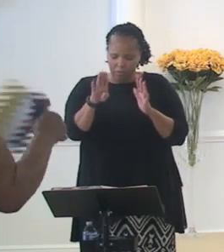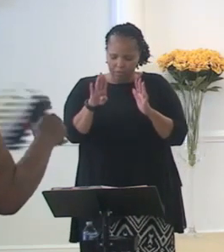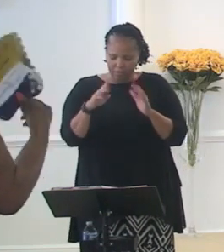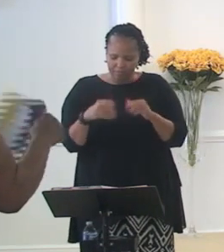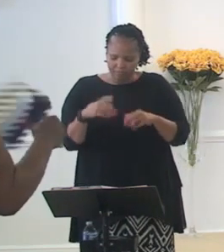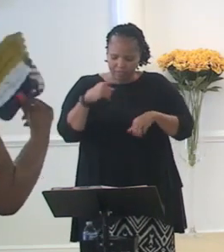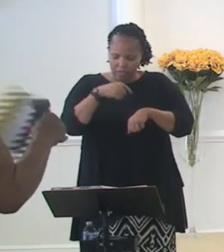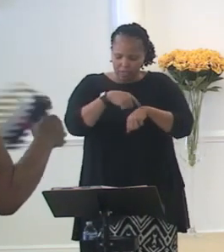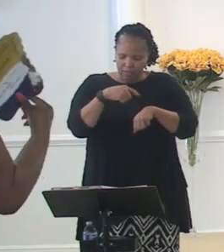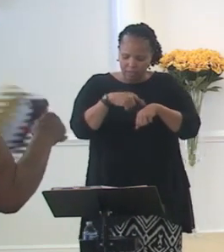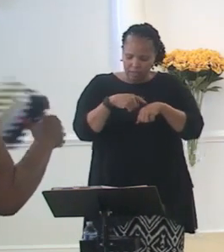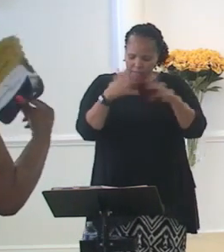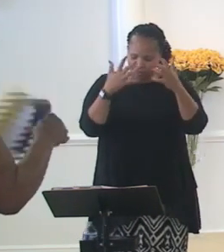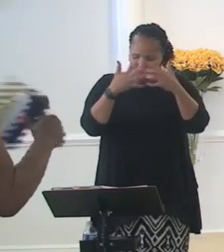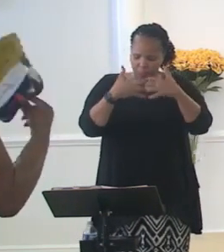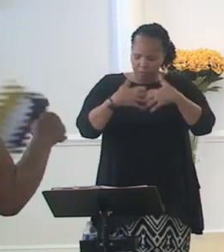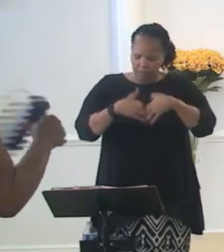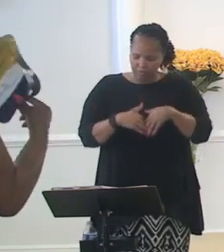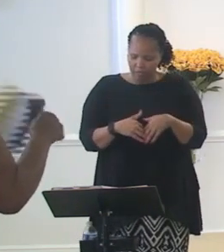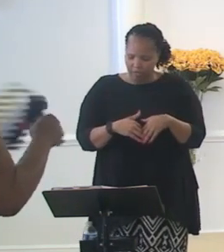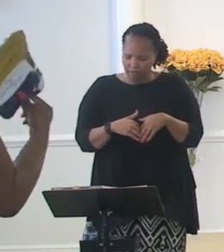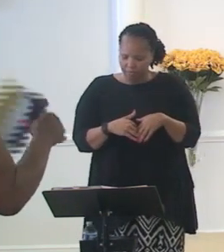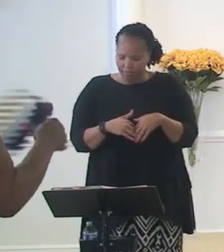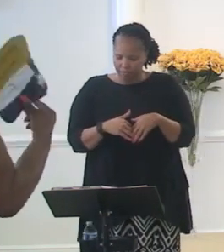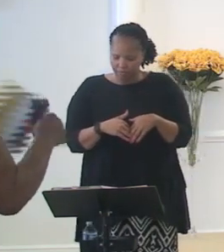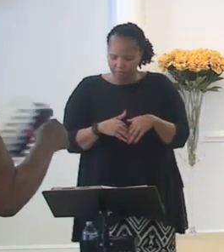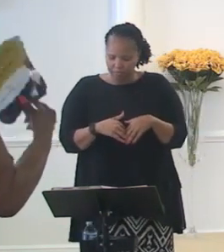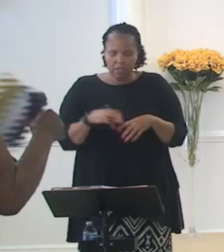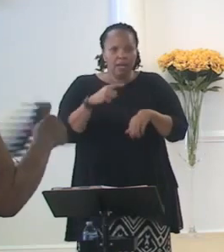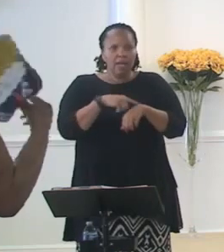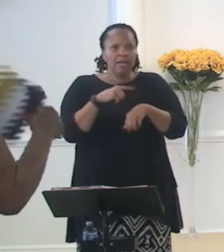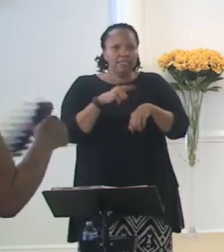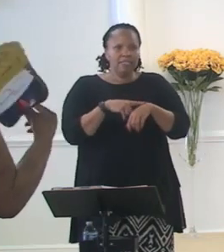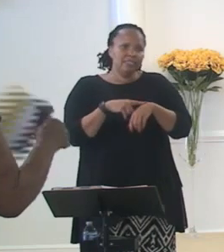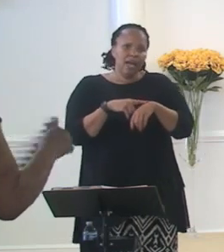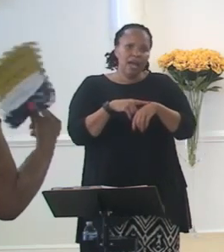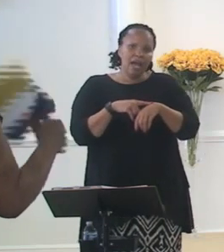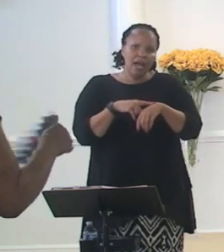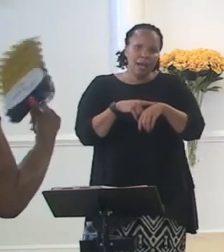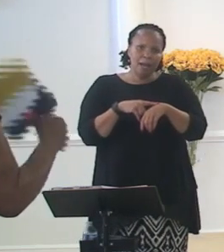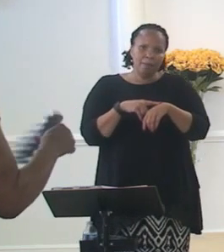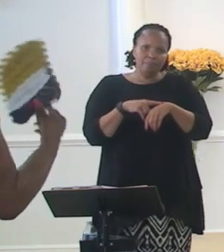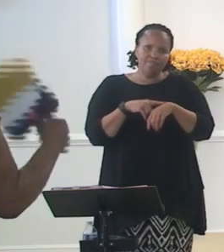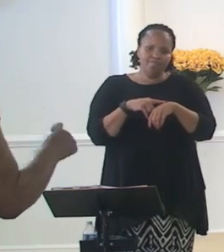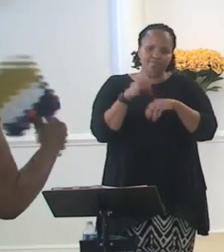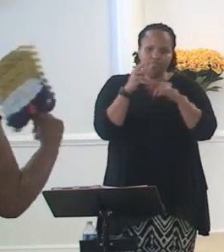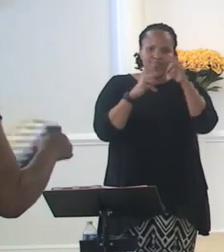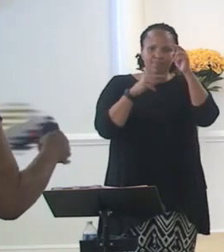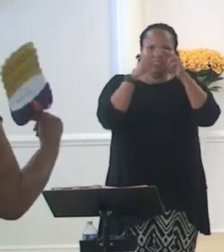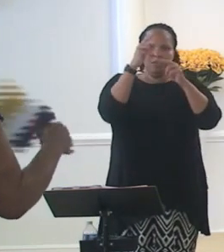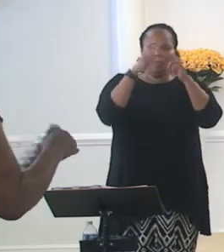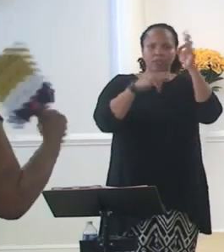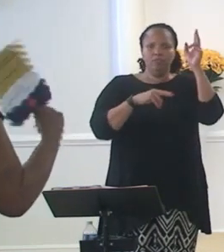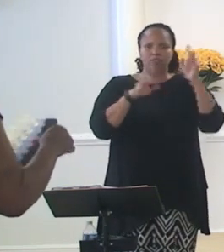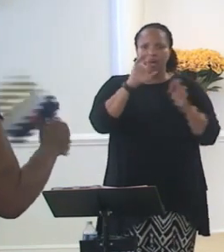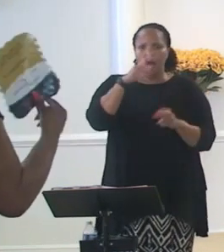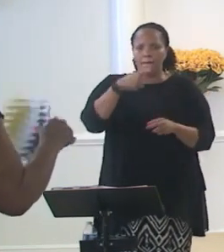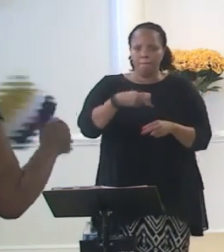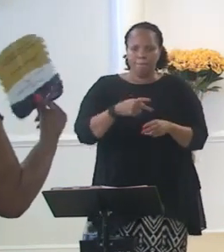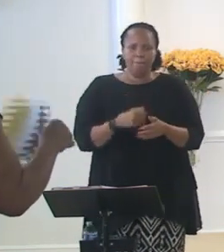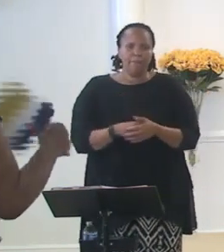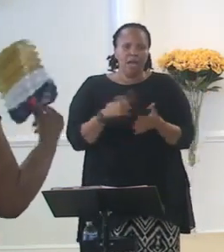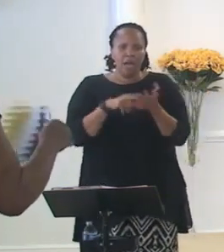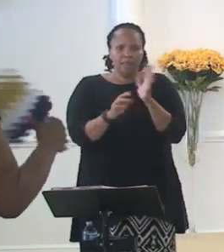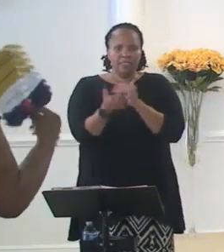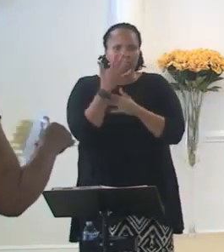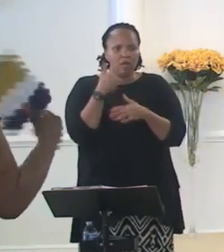A time to break down and a time to build up. This morning, I